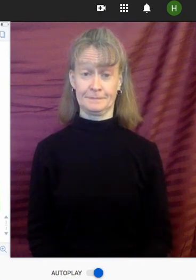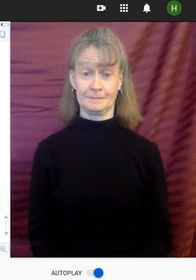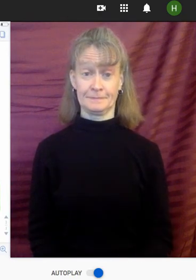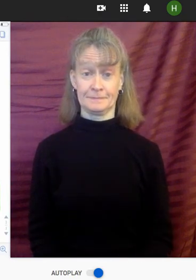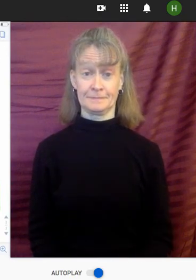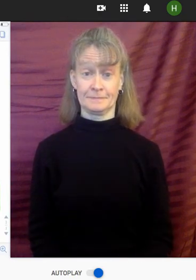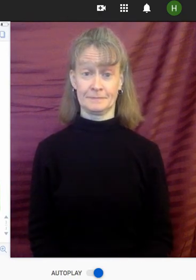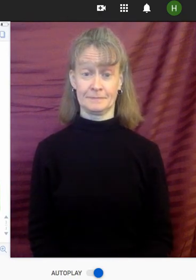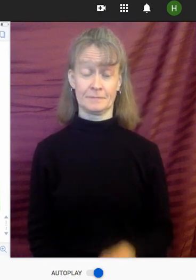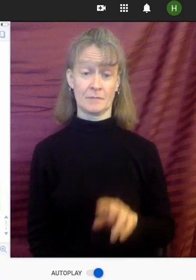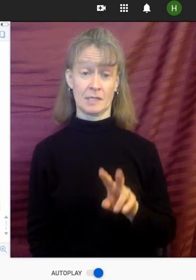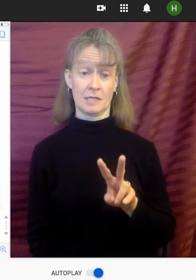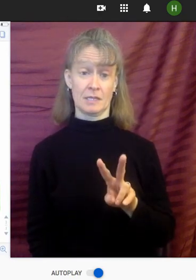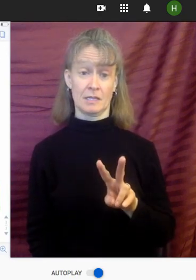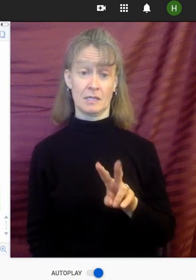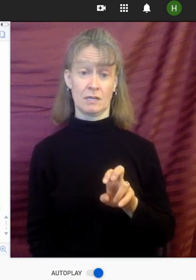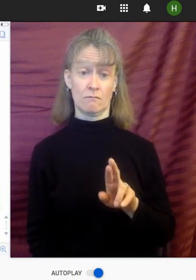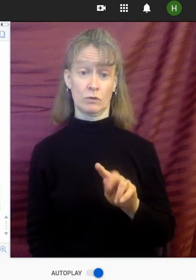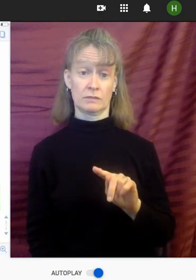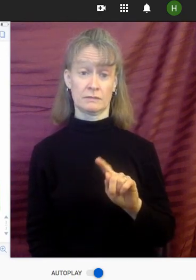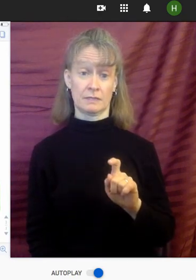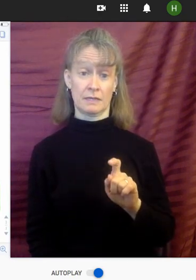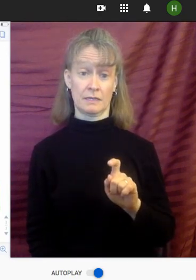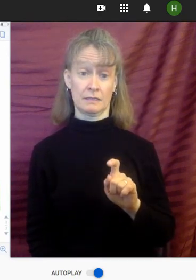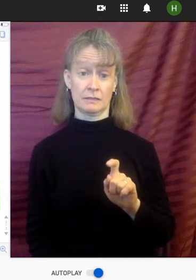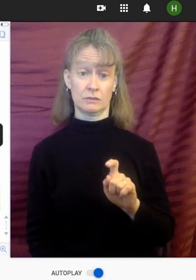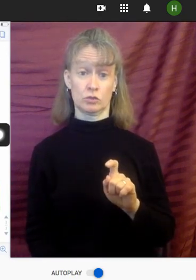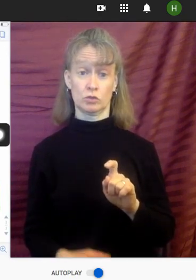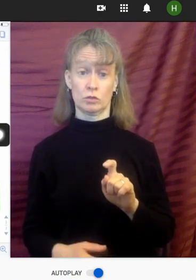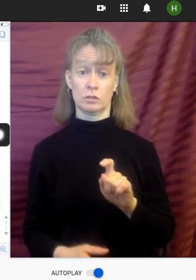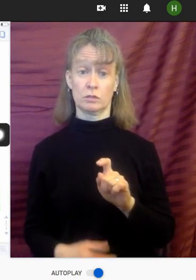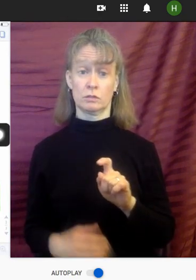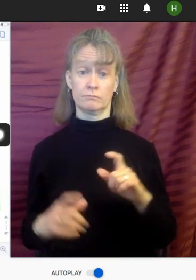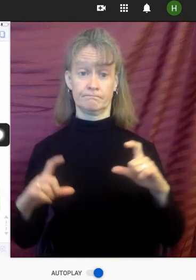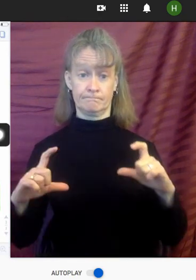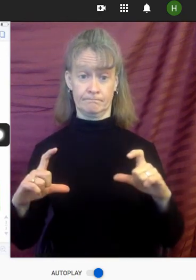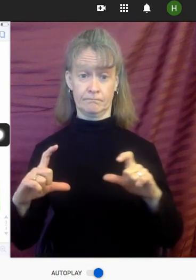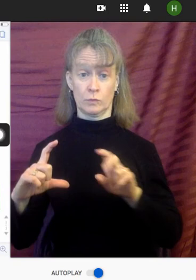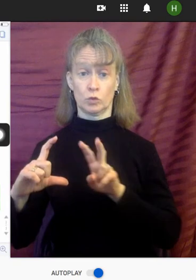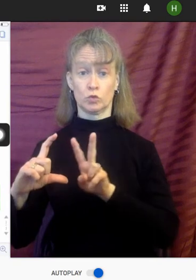our vertex is 2, negative 6.